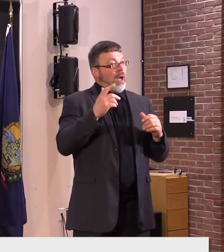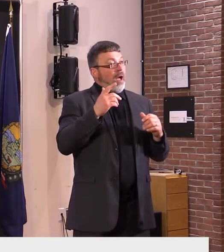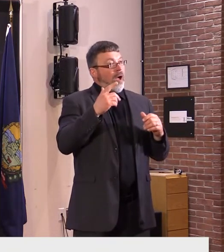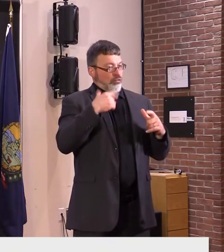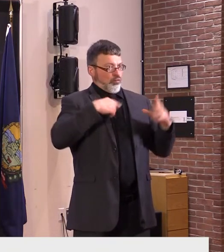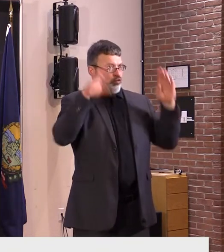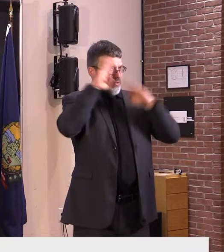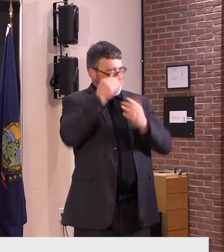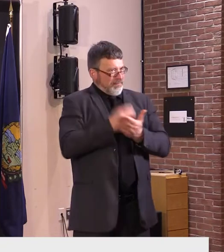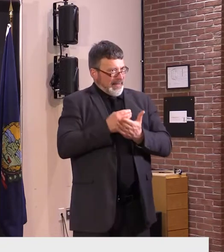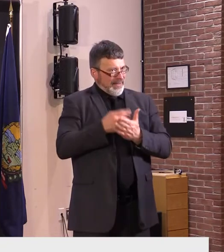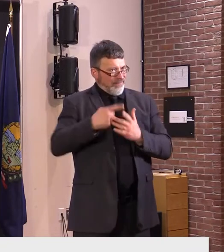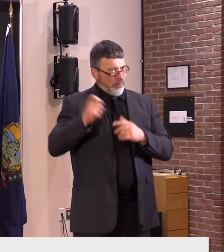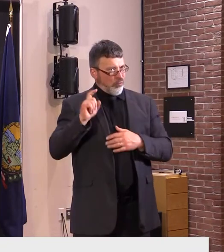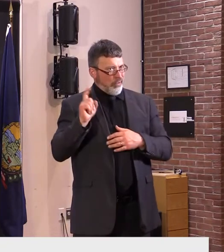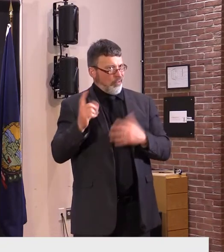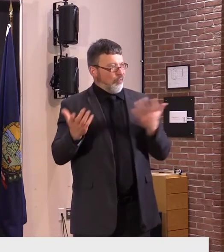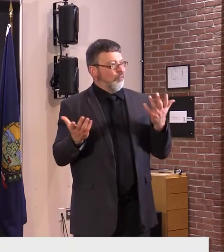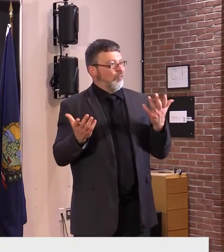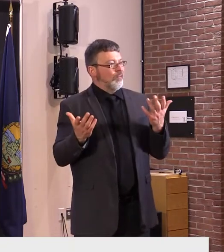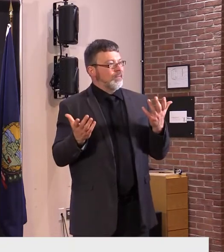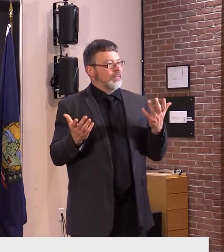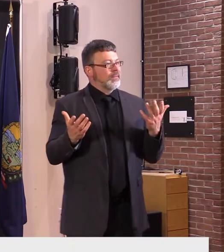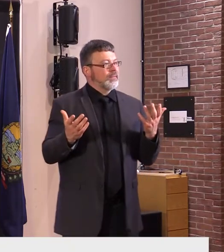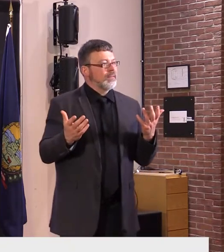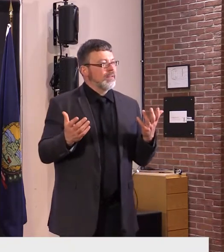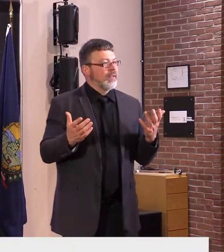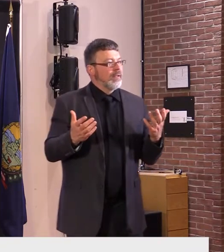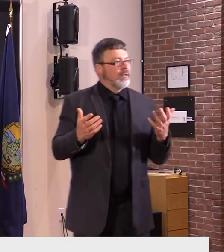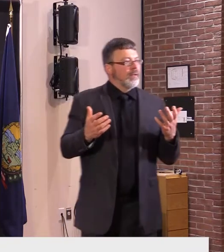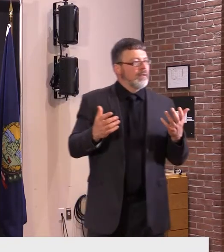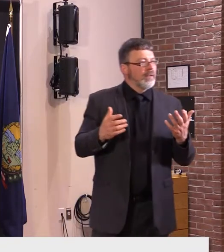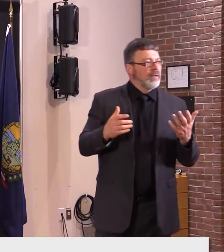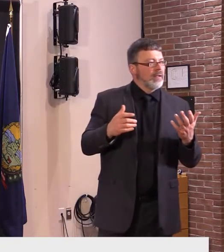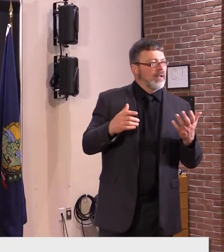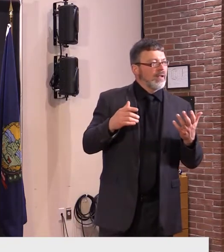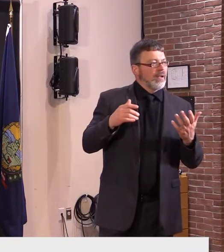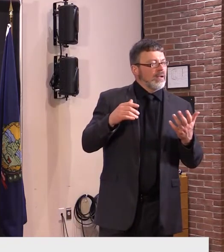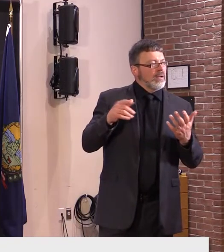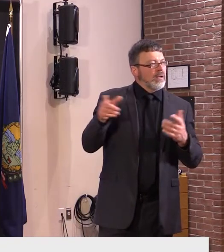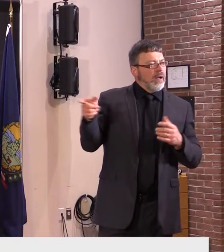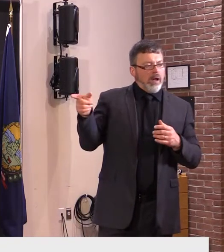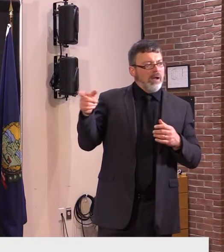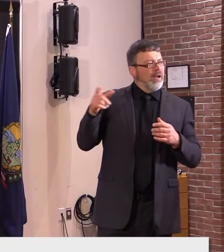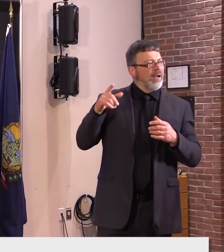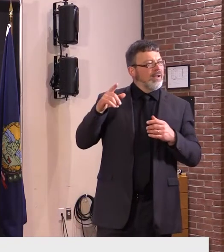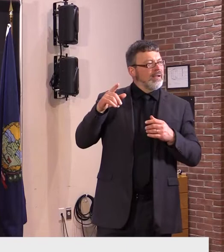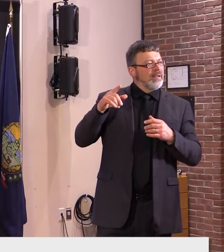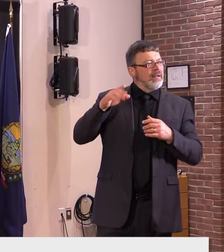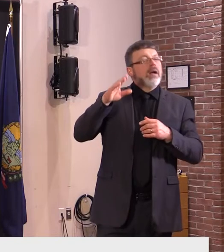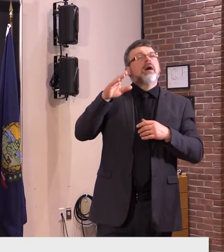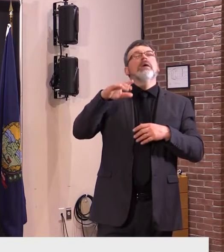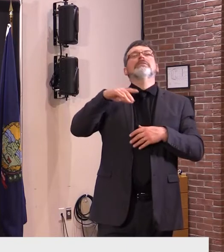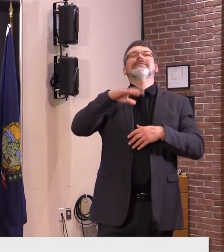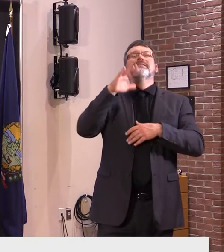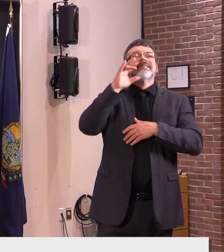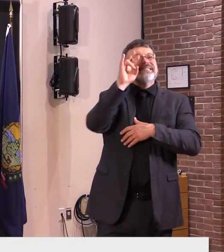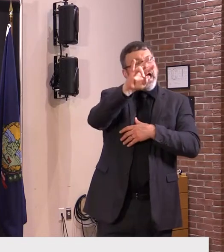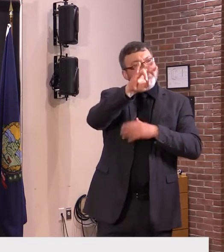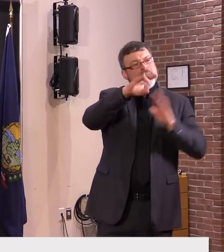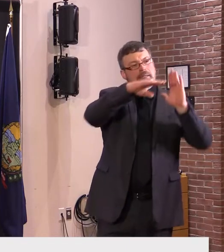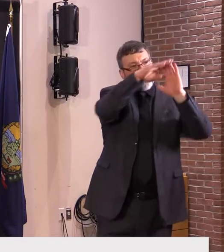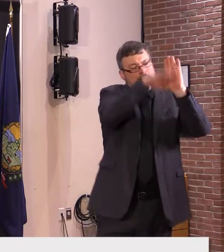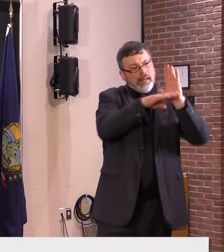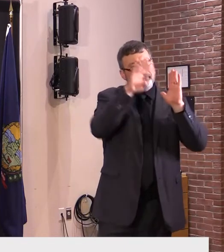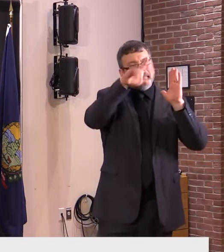Which ones do you have concerns about? There are many I talked about during the session. So I think they'll be coming in at rapid